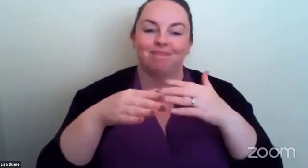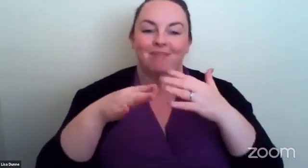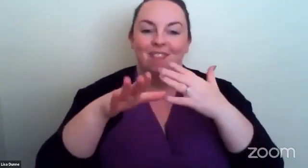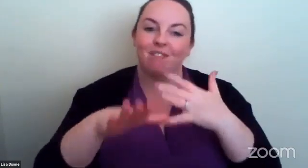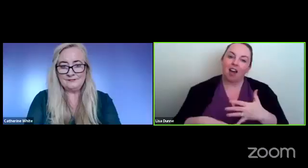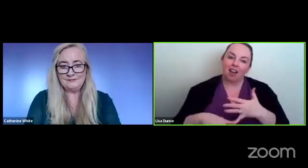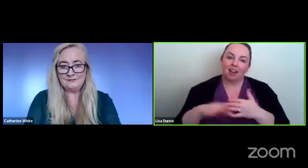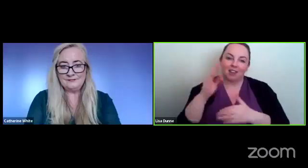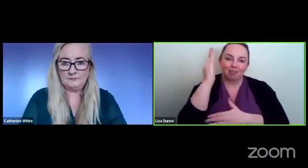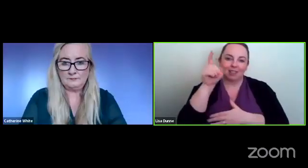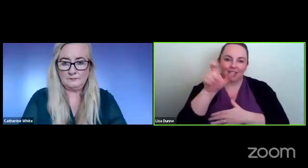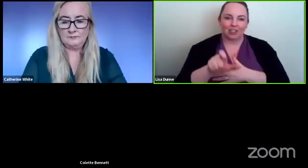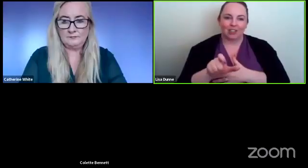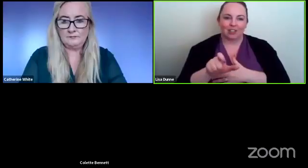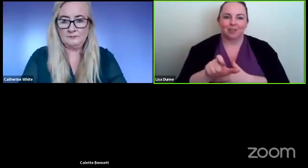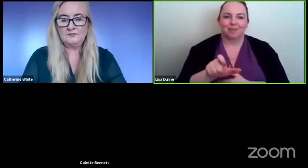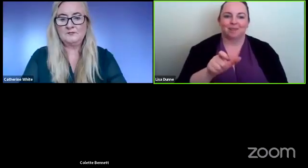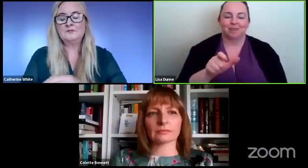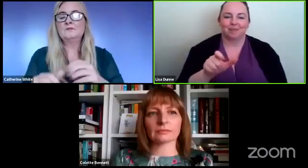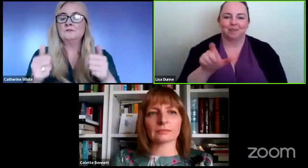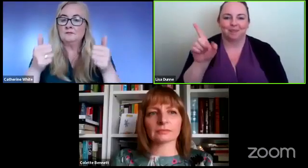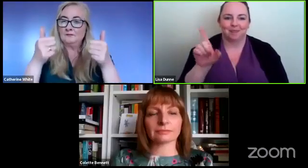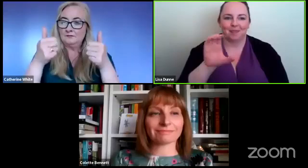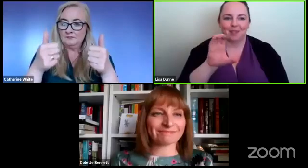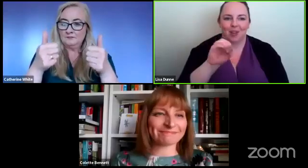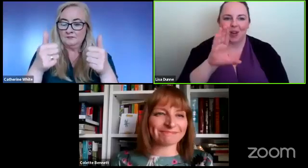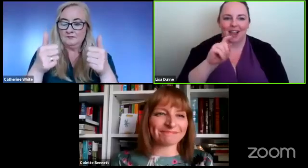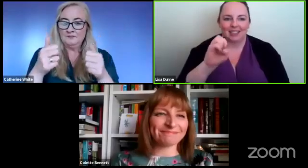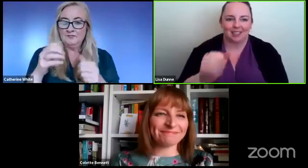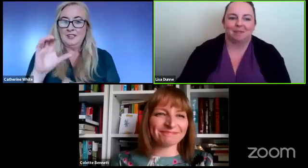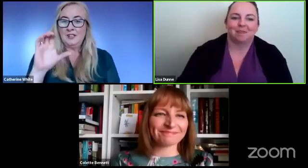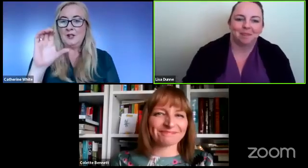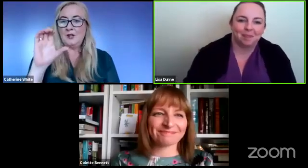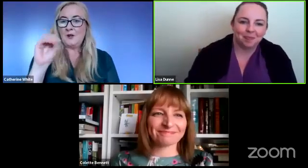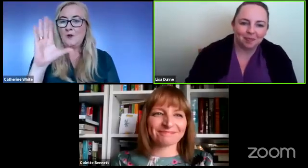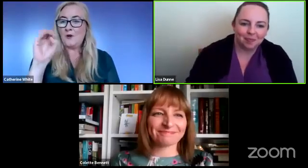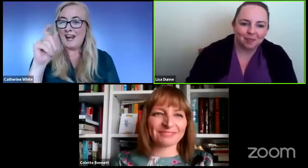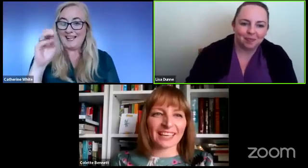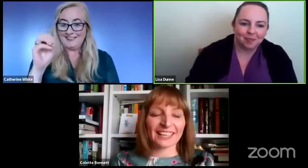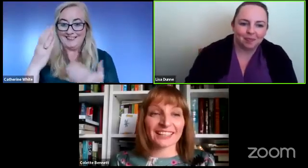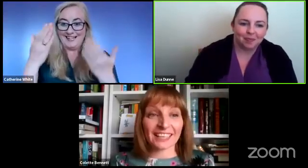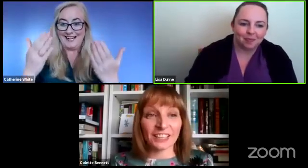speaker? Our final panelist is Colette Bennett. Colette, over to you.